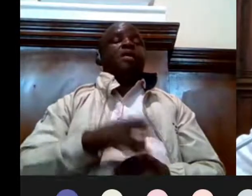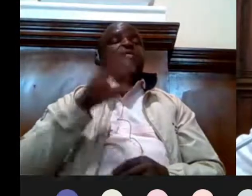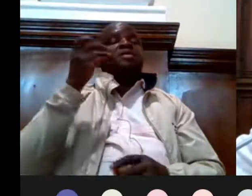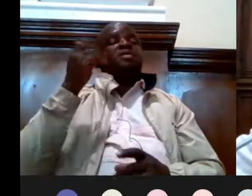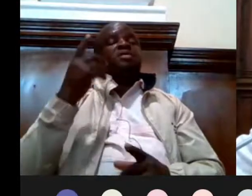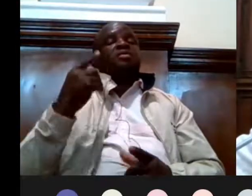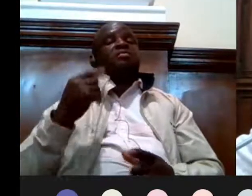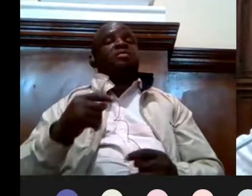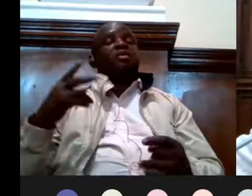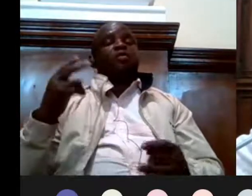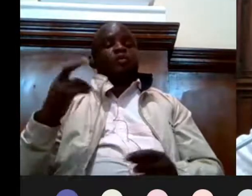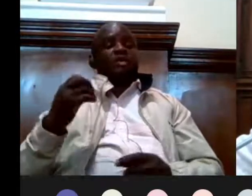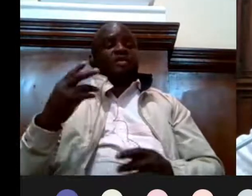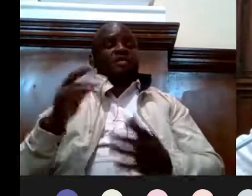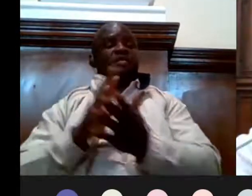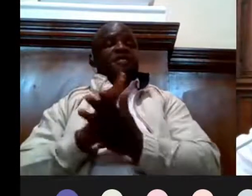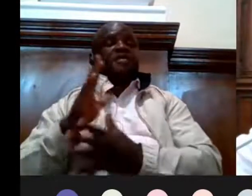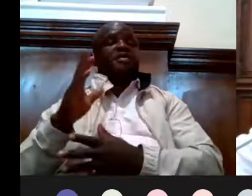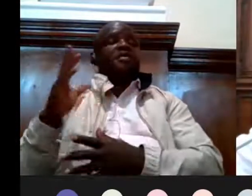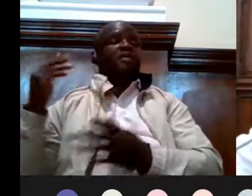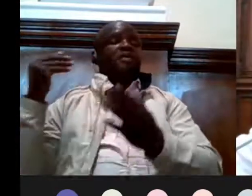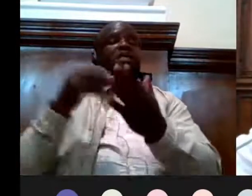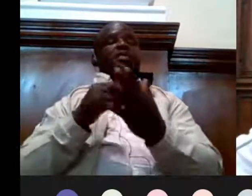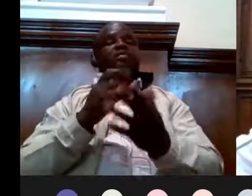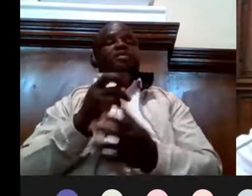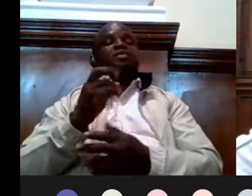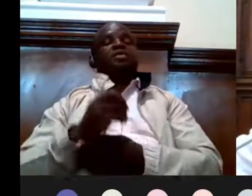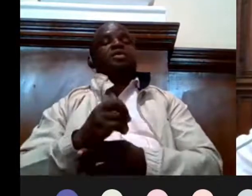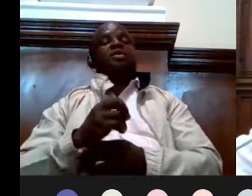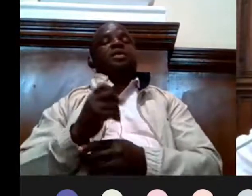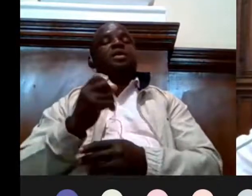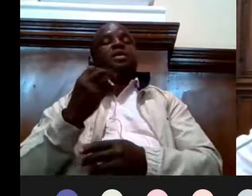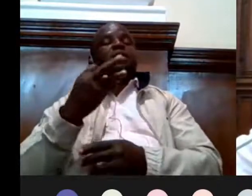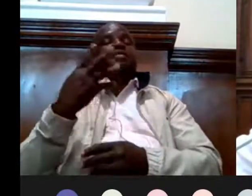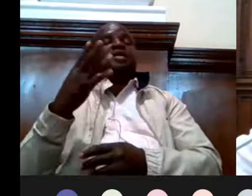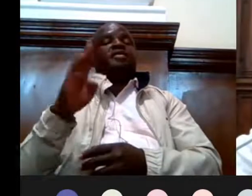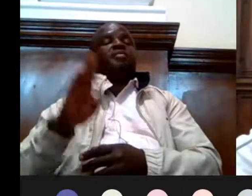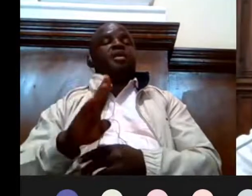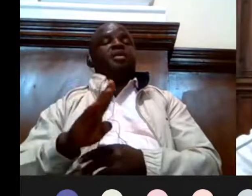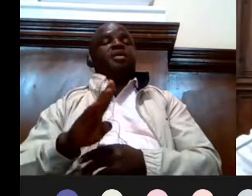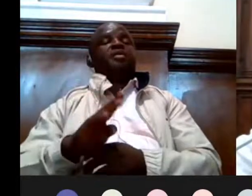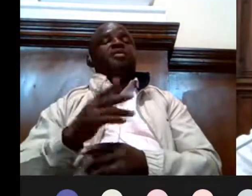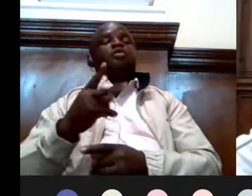spent during the period 2015 to 2020